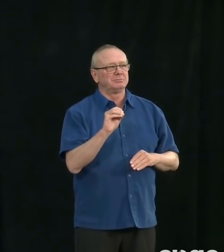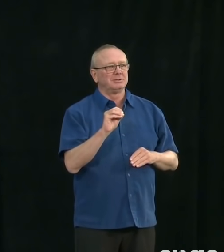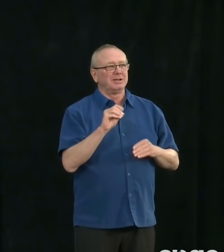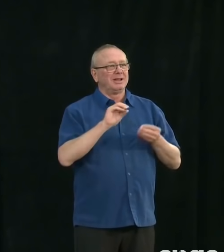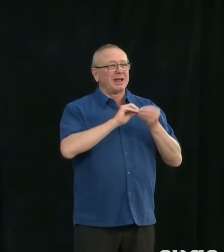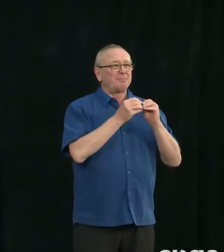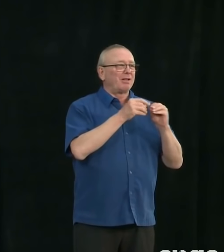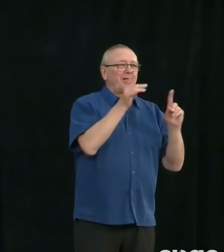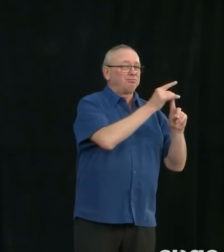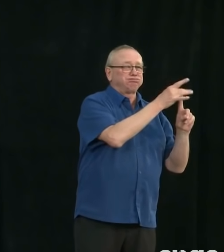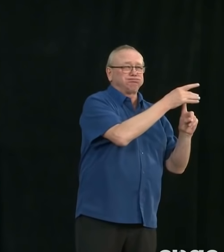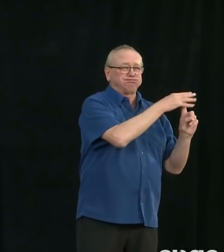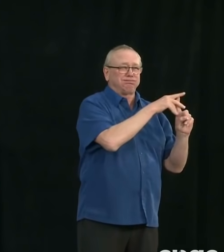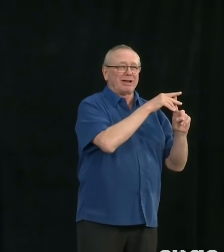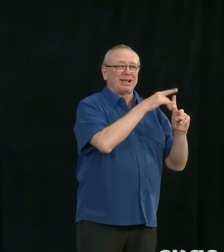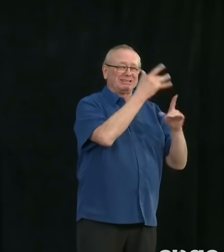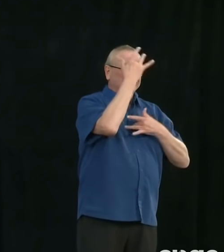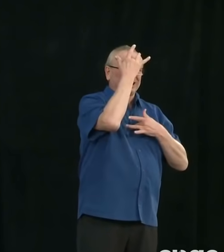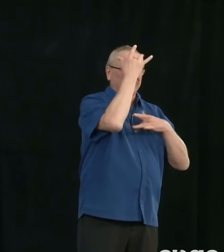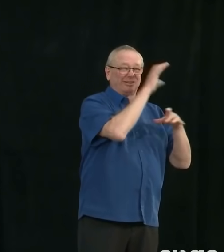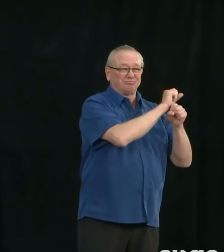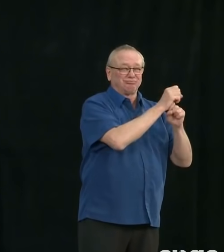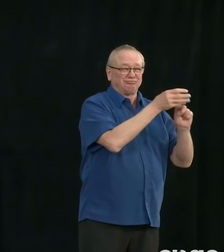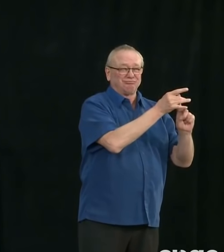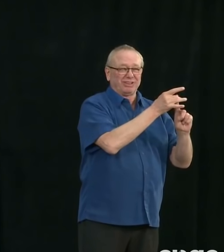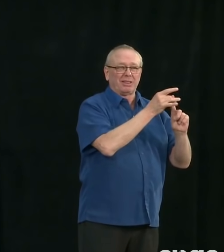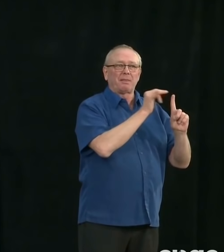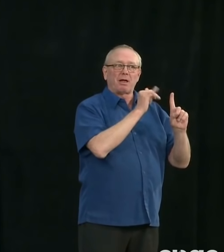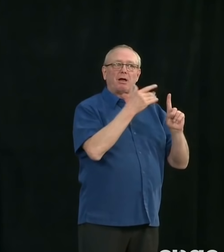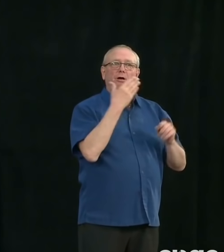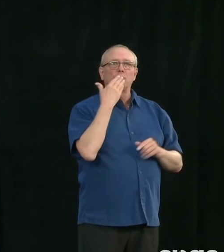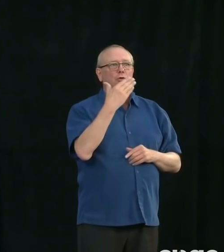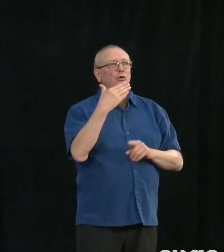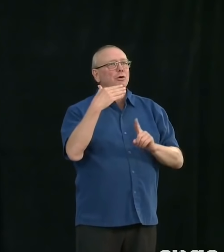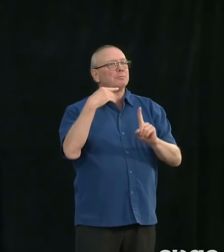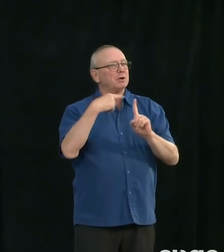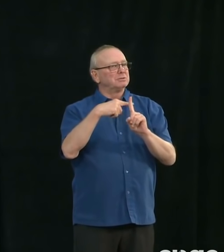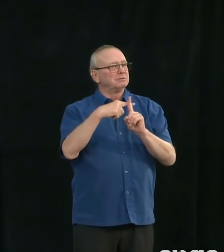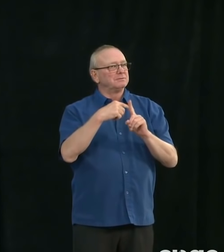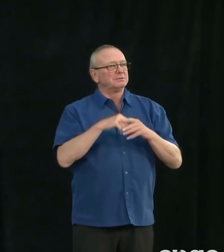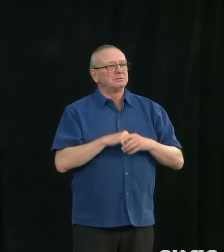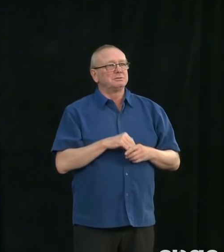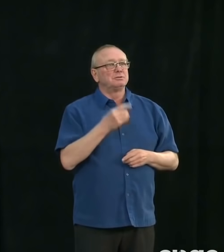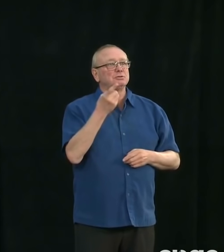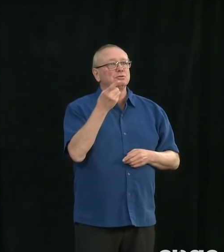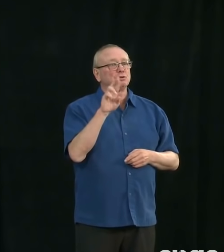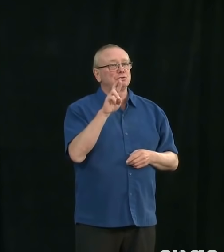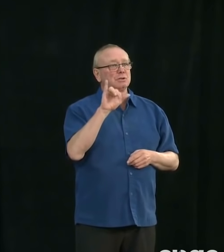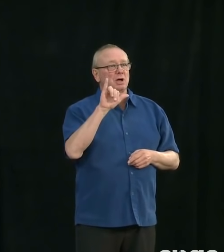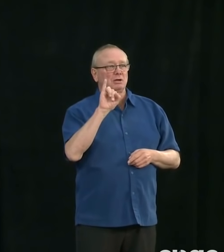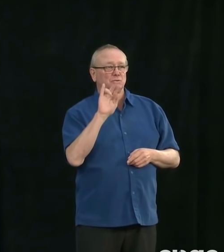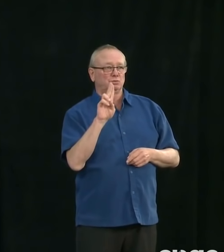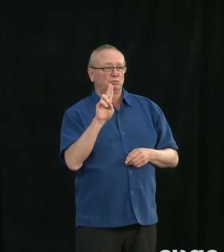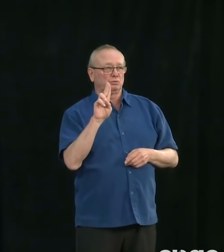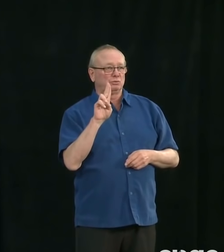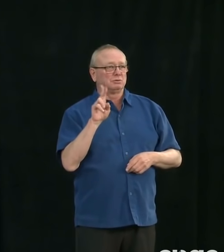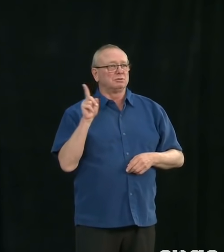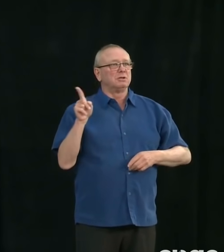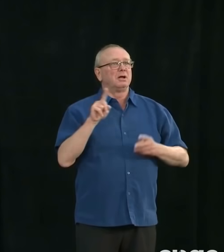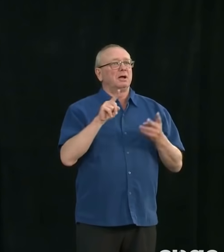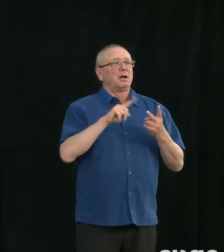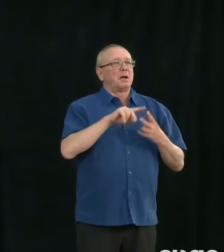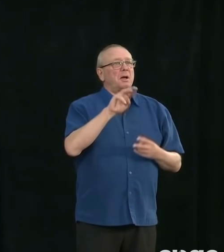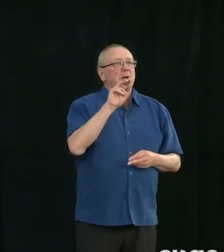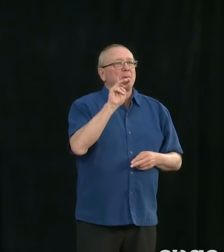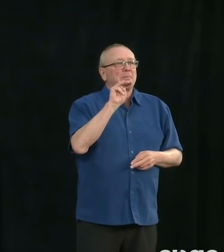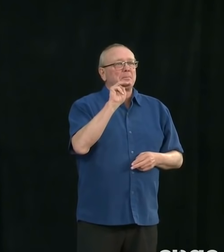news. Dr. Verna Yu, CEO of Alberta Health Services, and Mike Meldrum, President and CEO of Calgary Health Trust, have joined